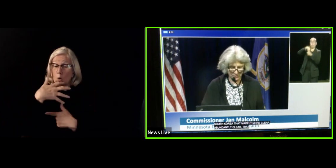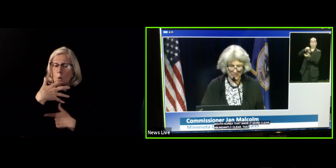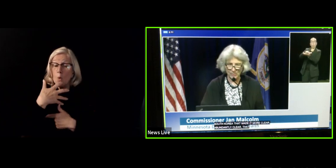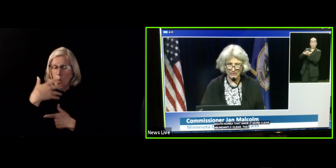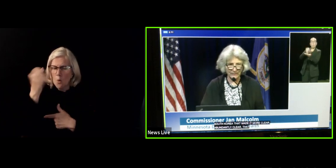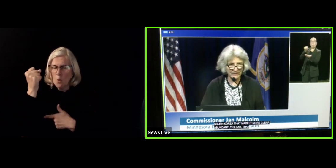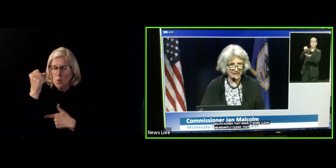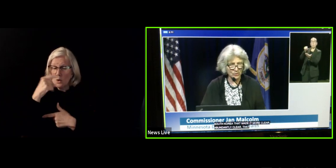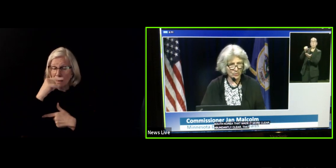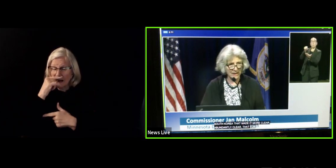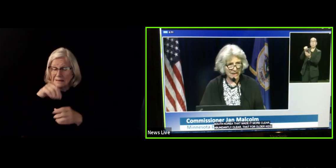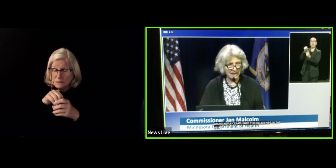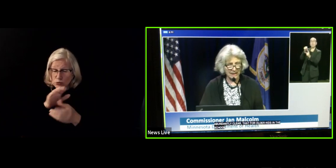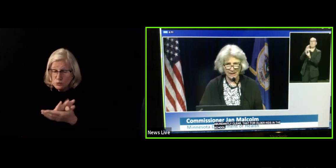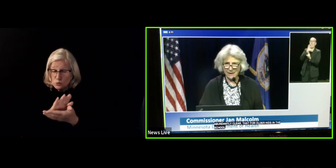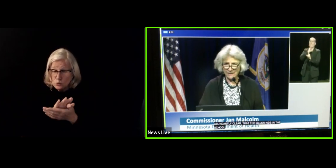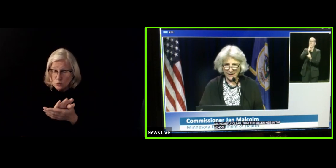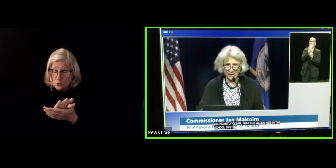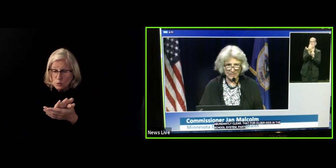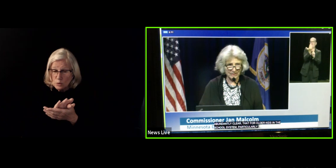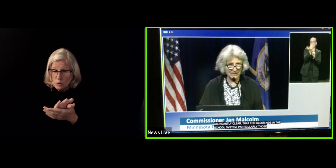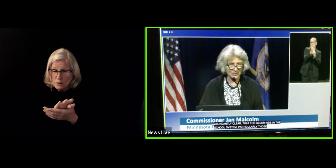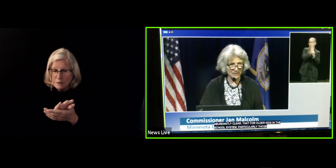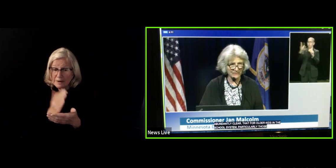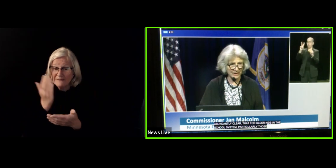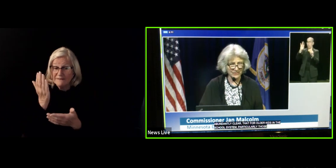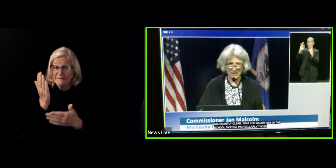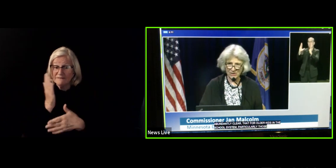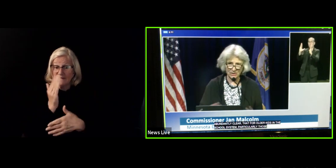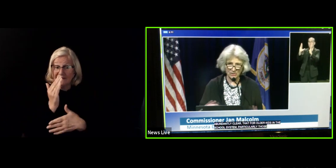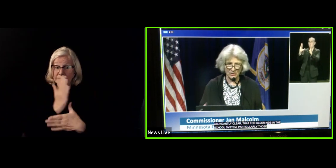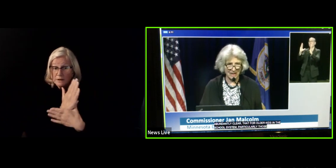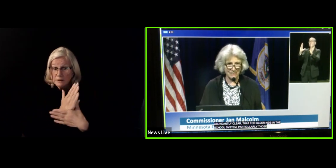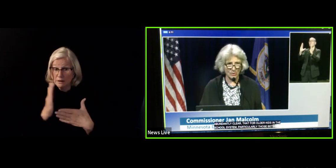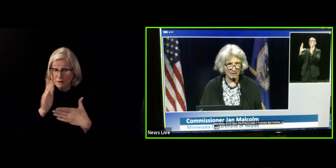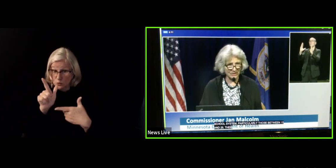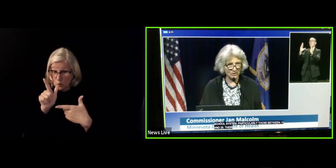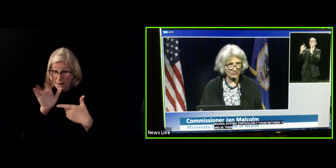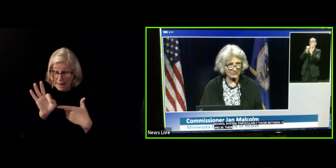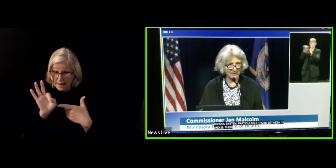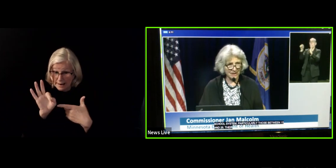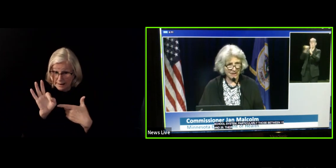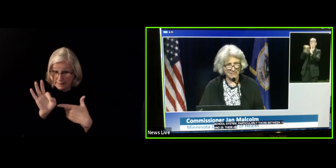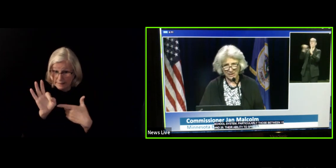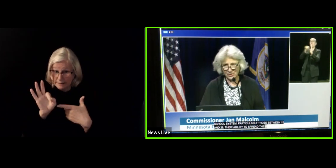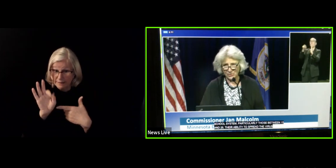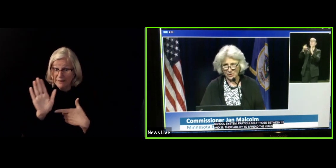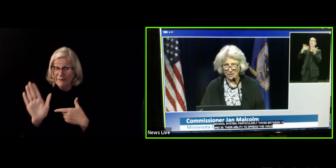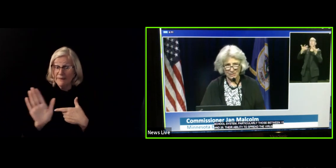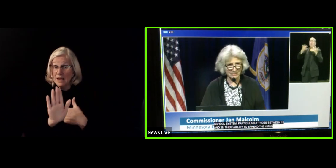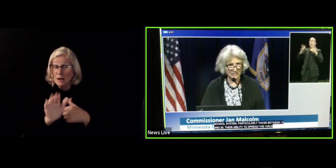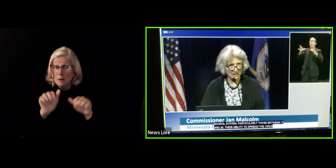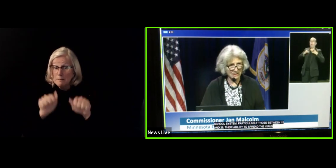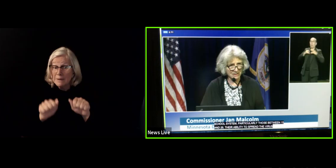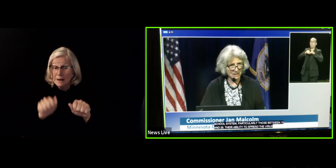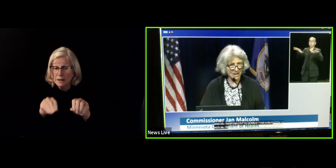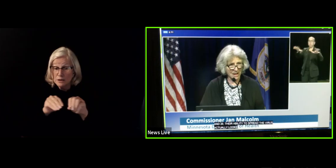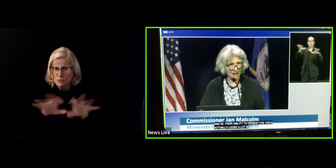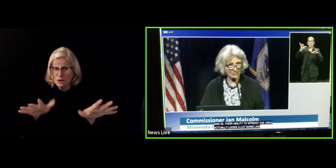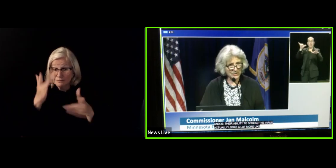those between 15 and 29, their ability to spread the virus actually looks a lot more like adults compared to younger